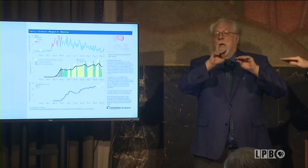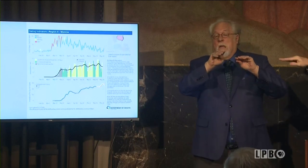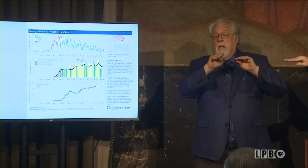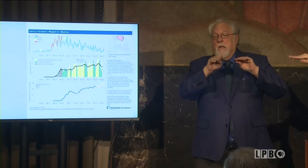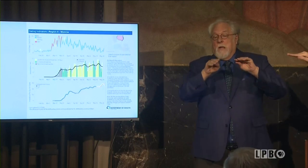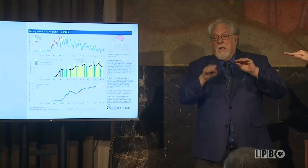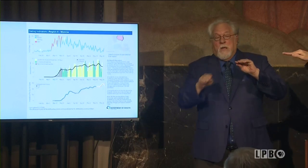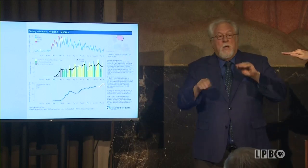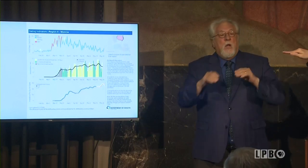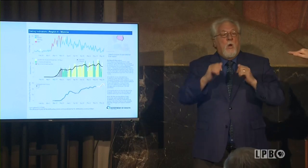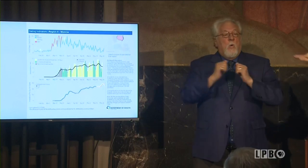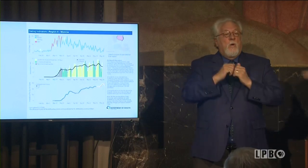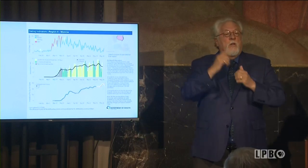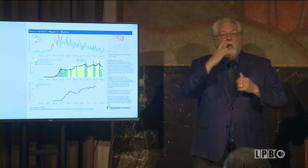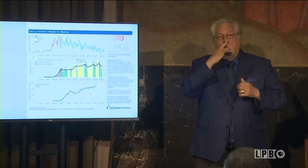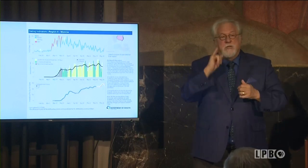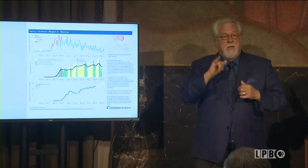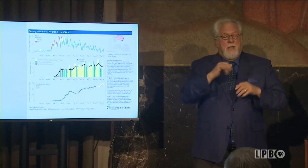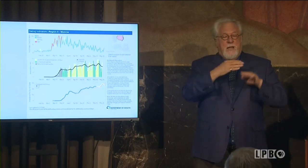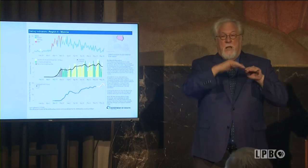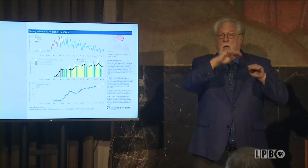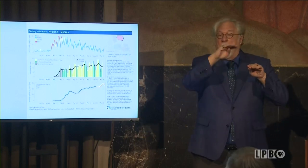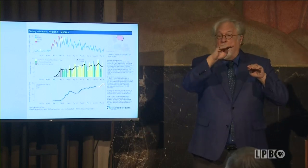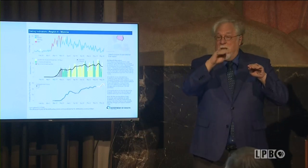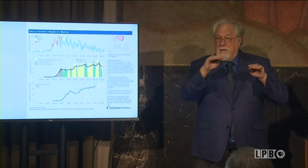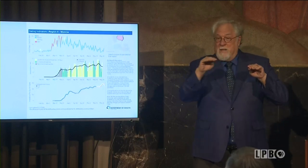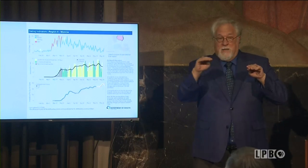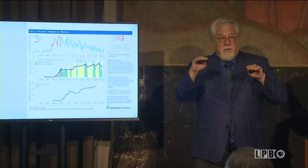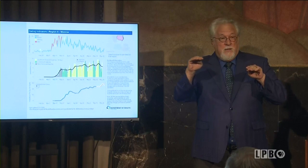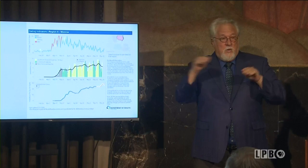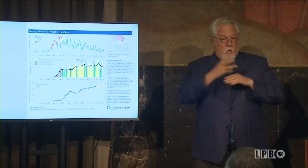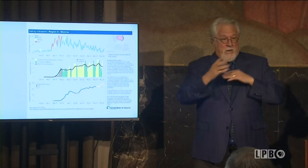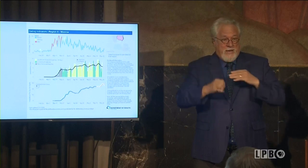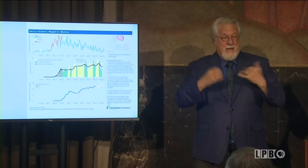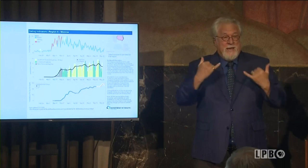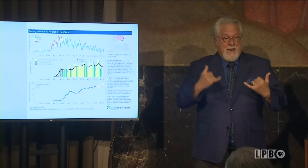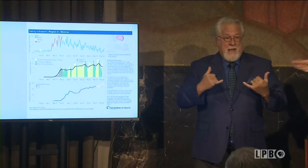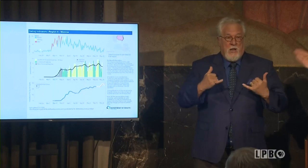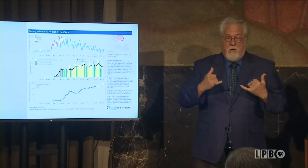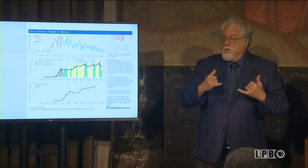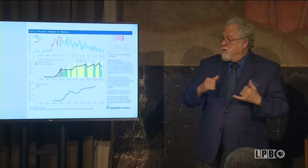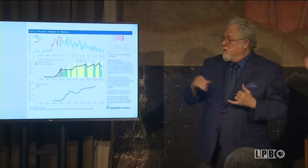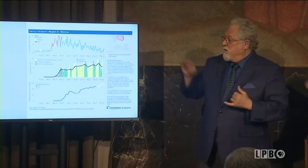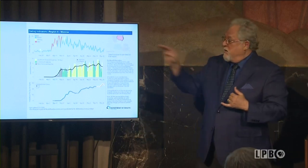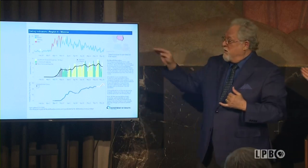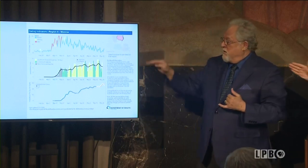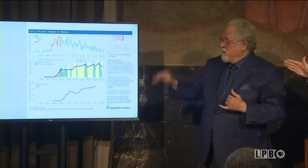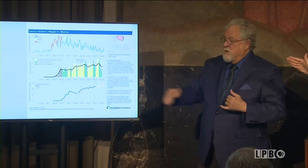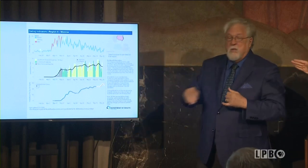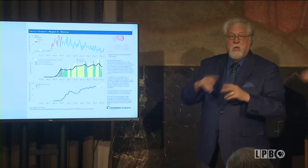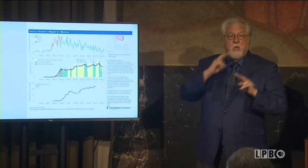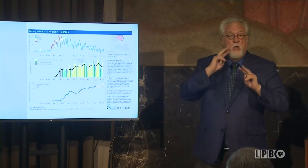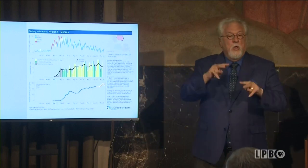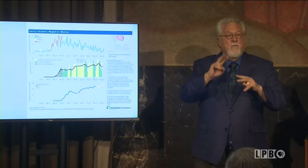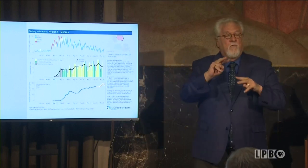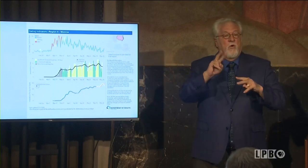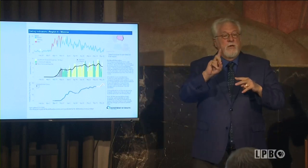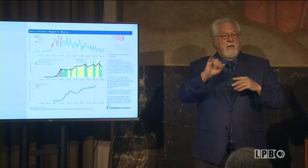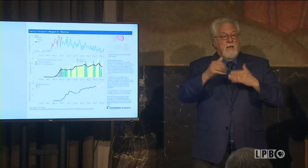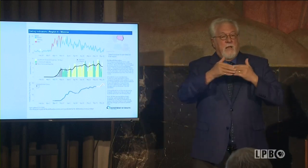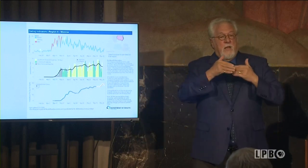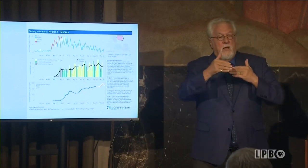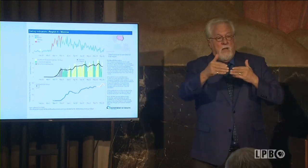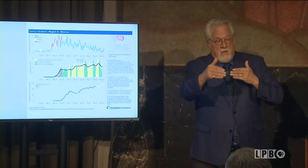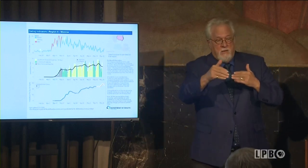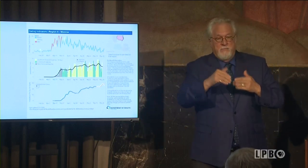in Region 8 with what looks like a plateau over the weekend. Now, if you sort of chart 14 days out on the epi curve,